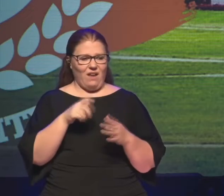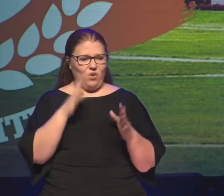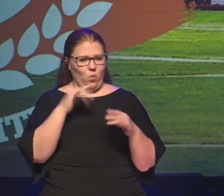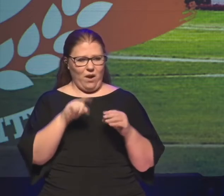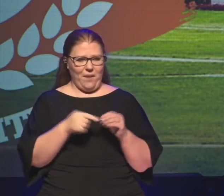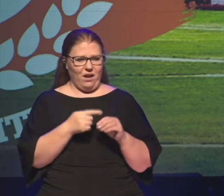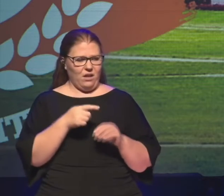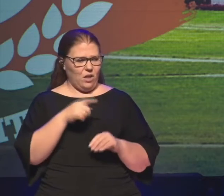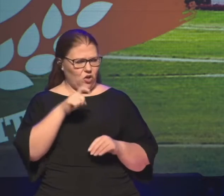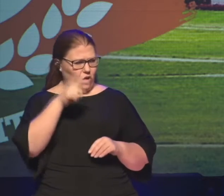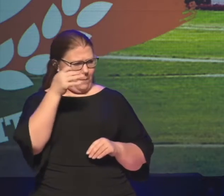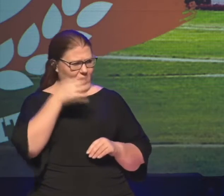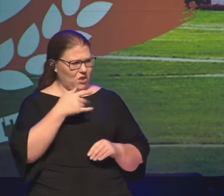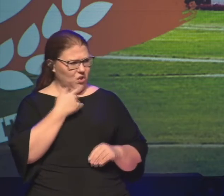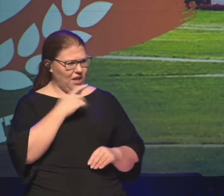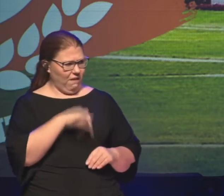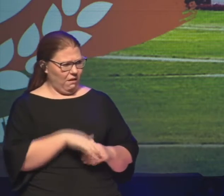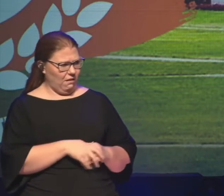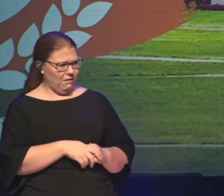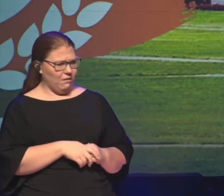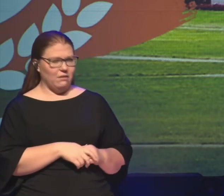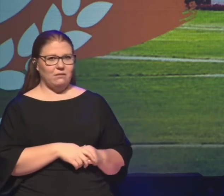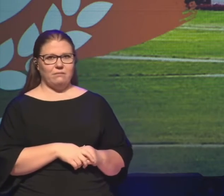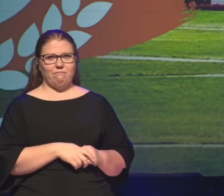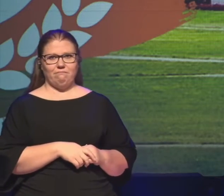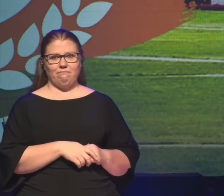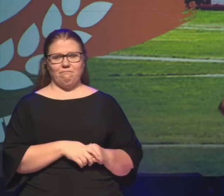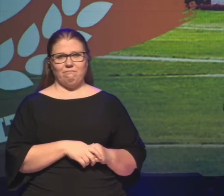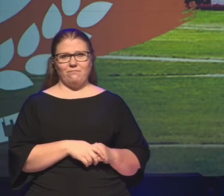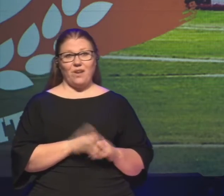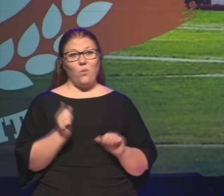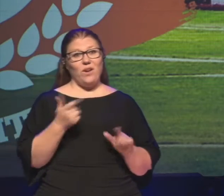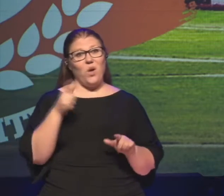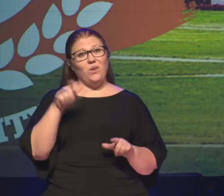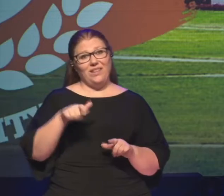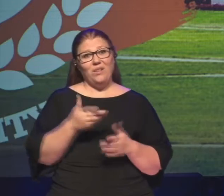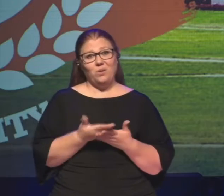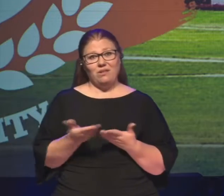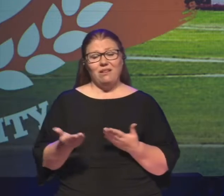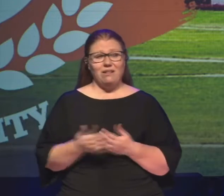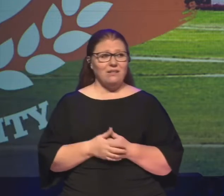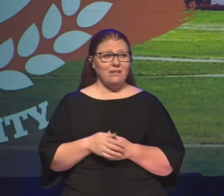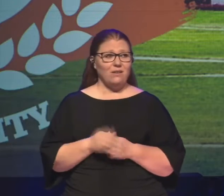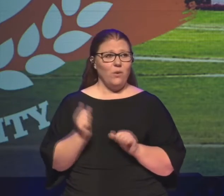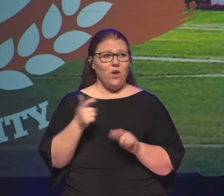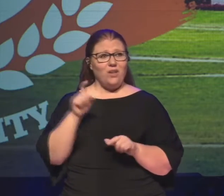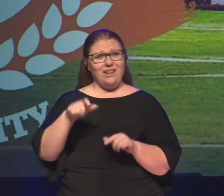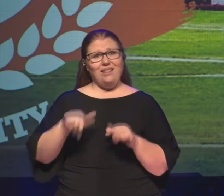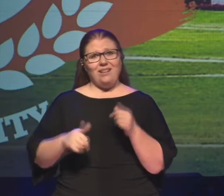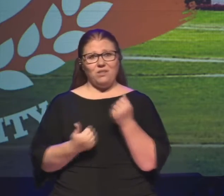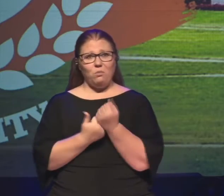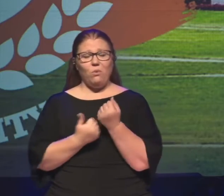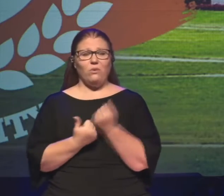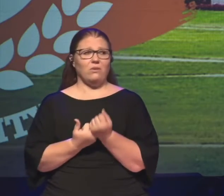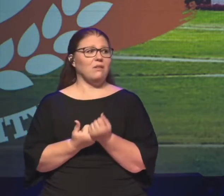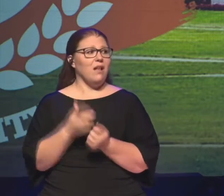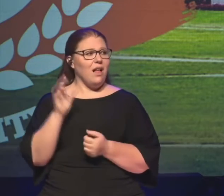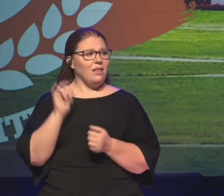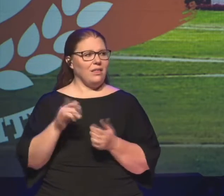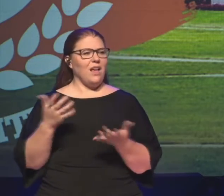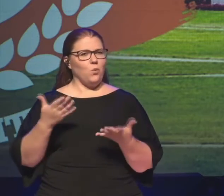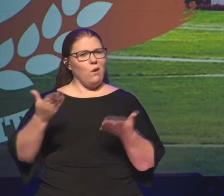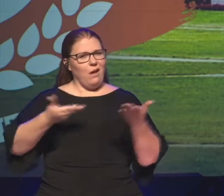should a pastor really say that? Like, we all need those things. We all need that space. And that's